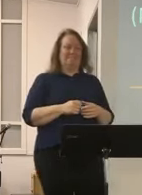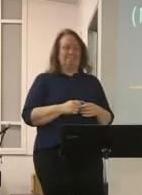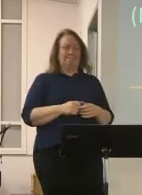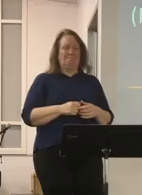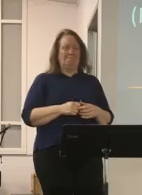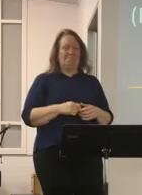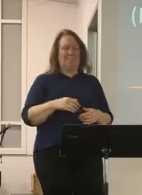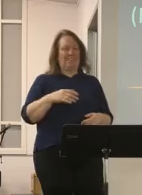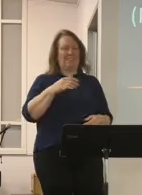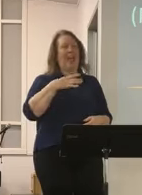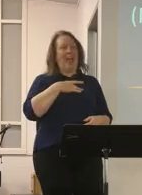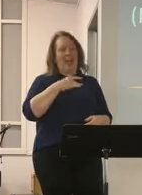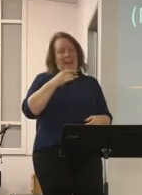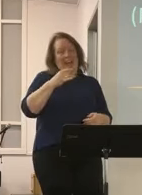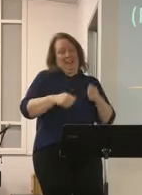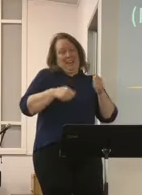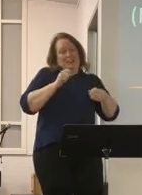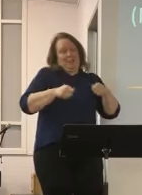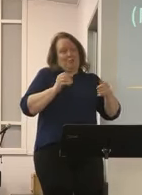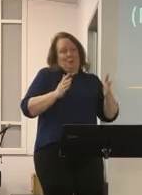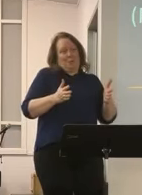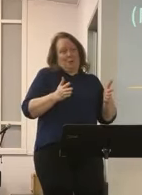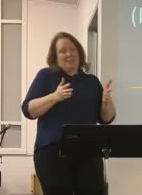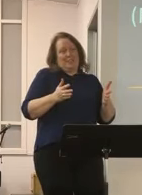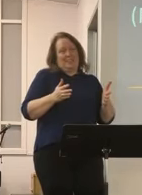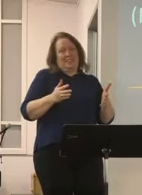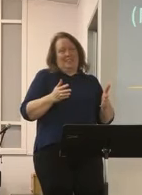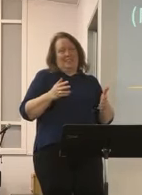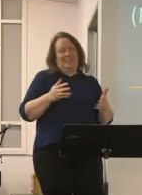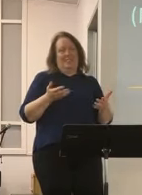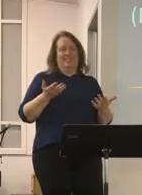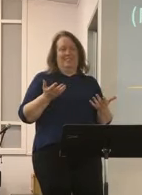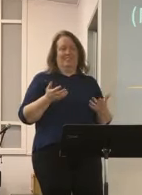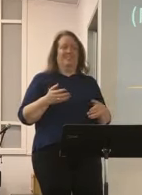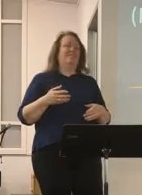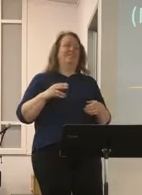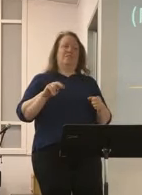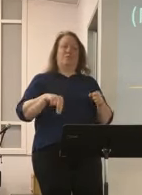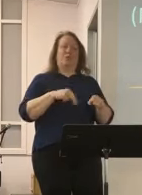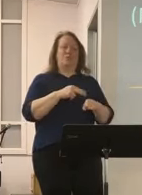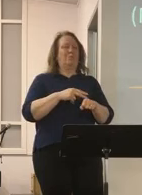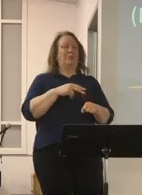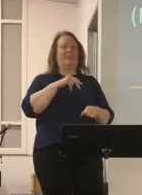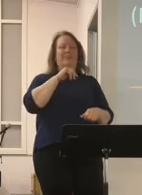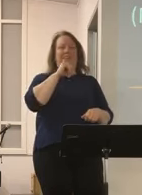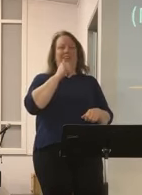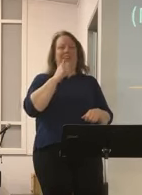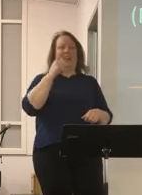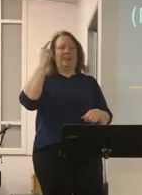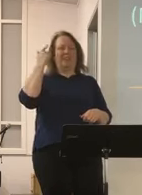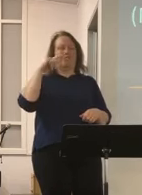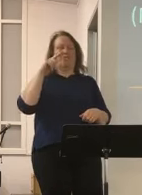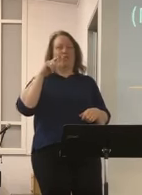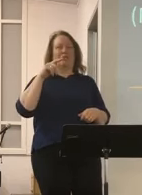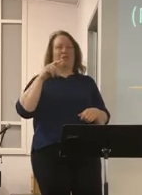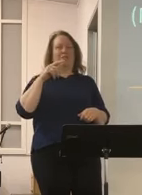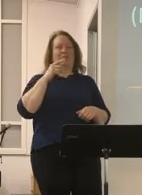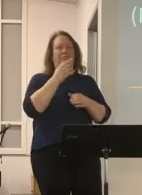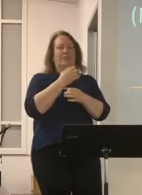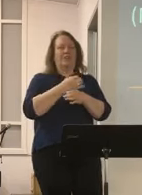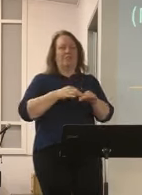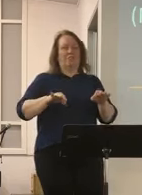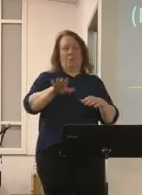I like our drummers. You know, I'm normally not for free range. I hate free range chicken. I like